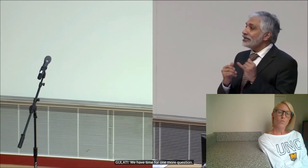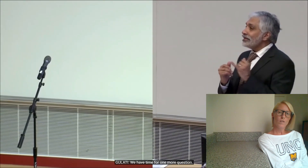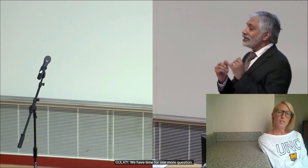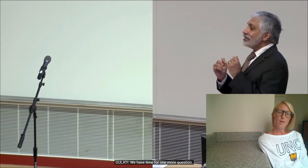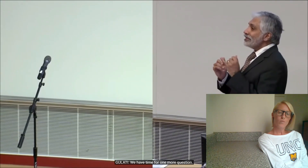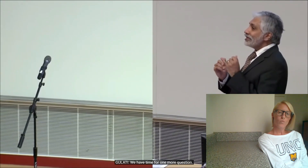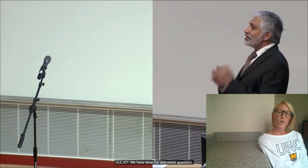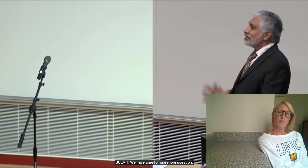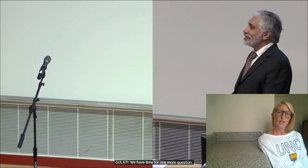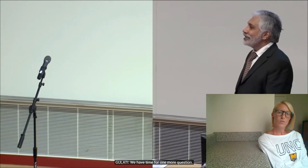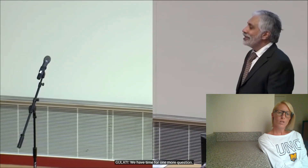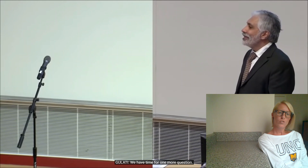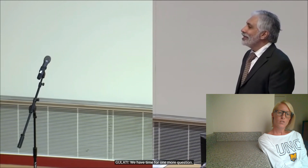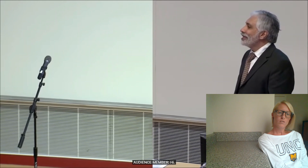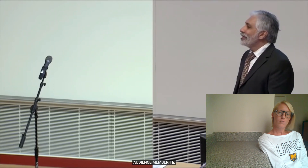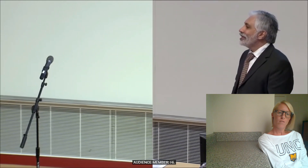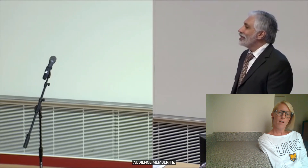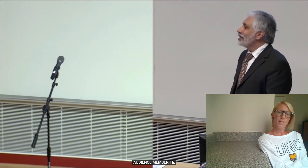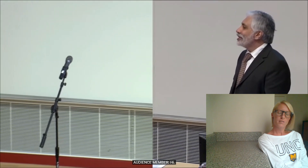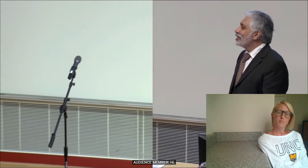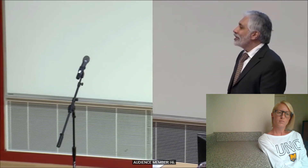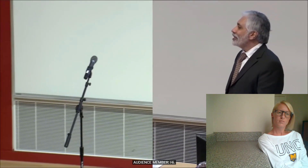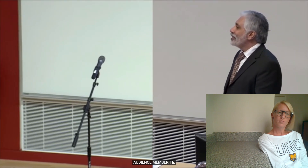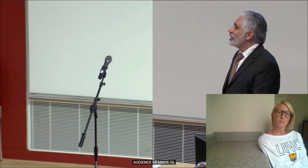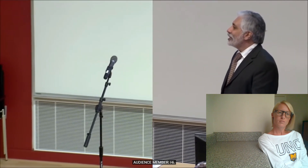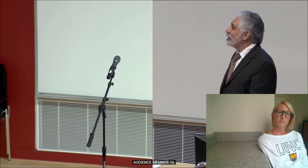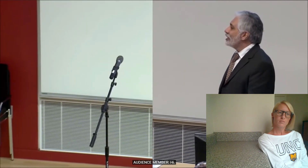We have time for one more question. One last question.